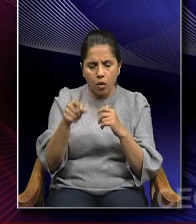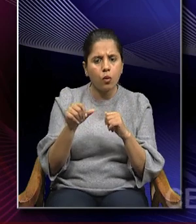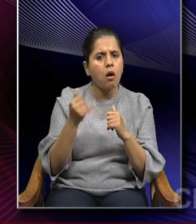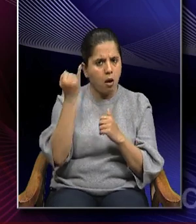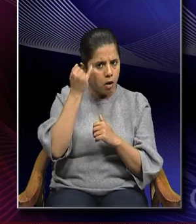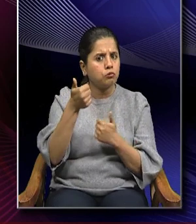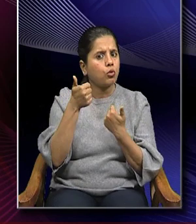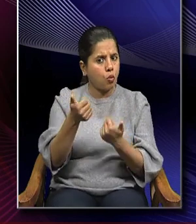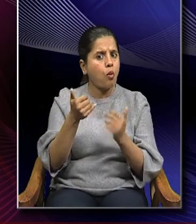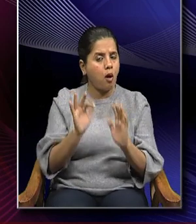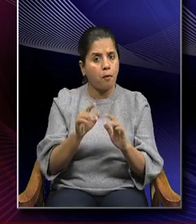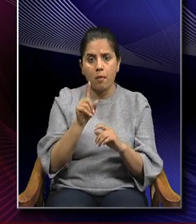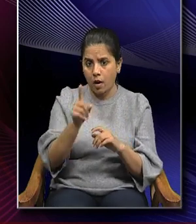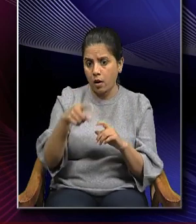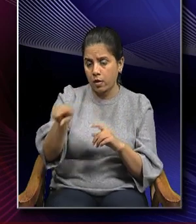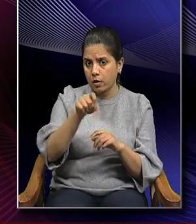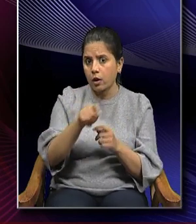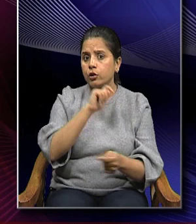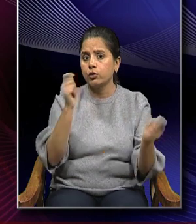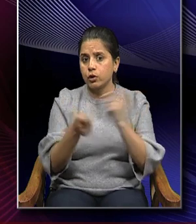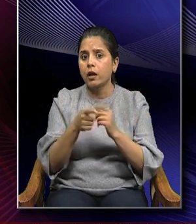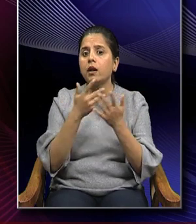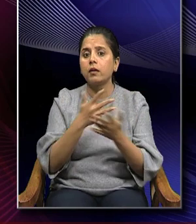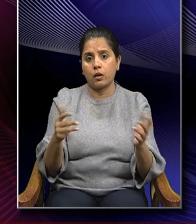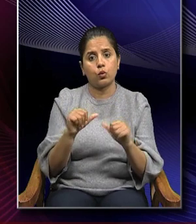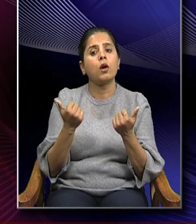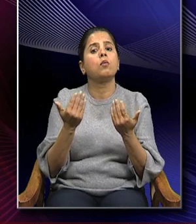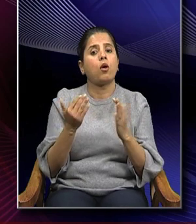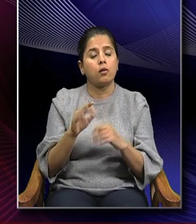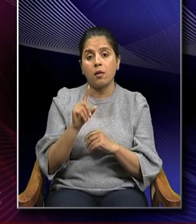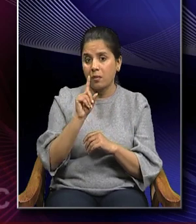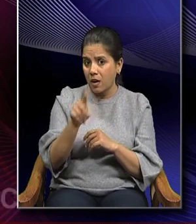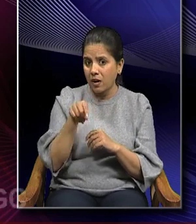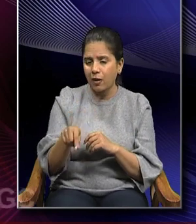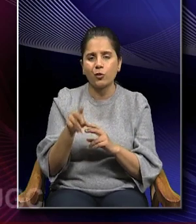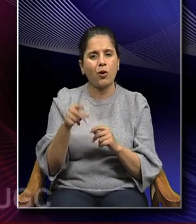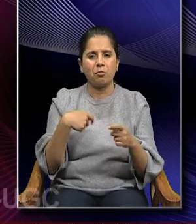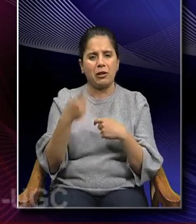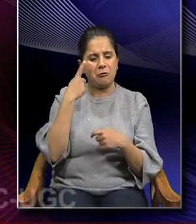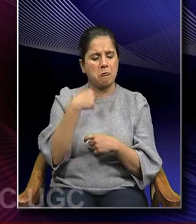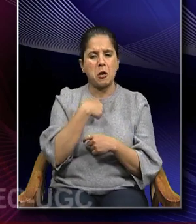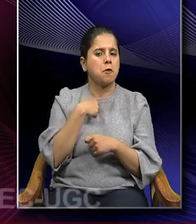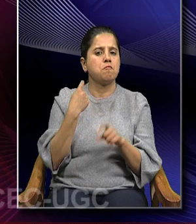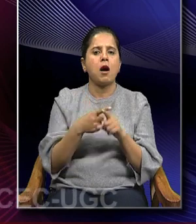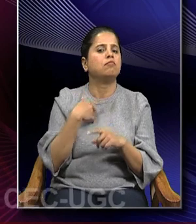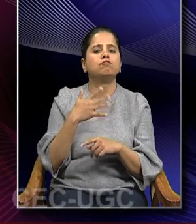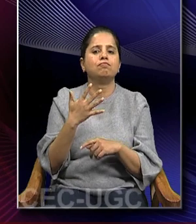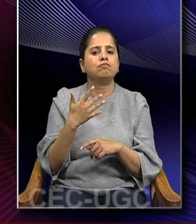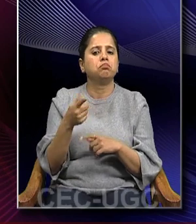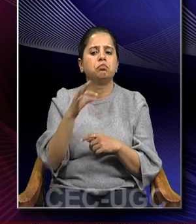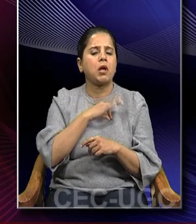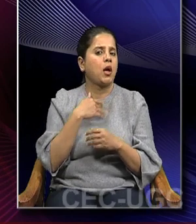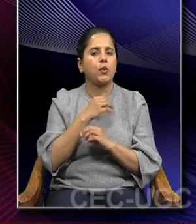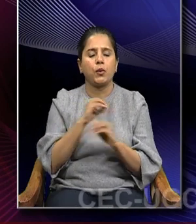good, it can be converted into a product, but it cannot offer business to me. The stage of